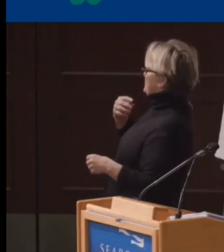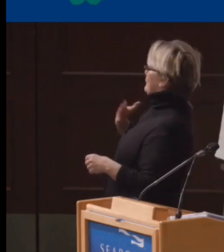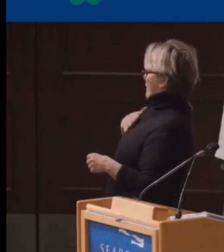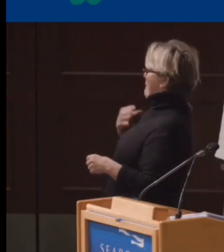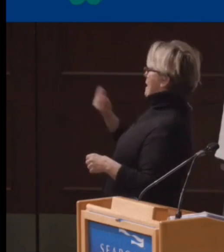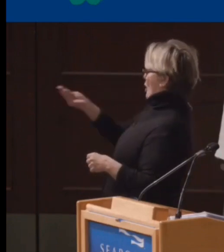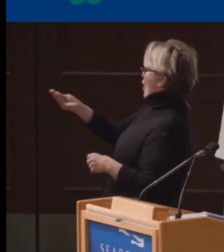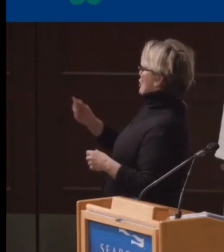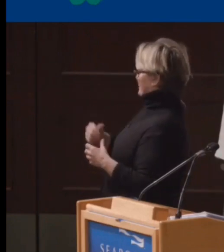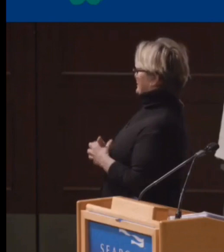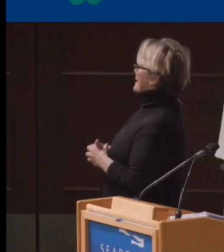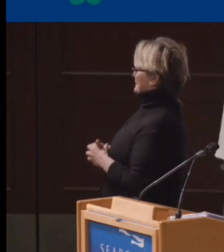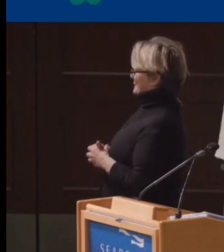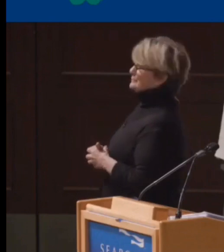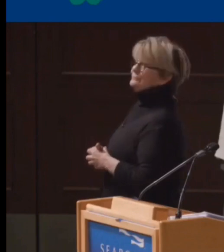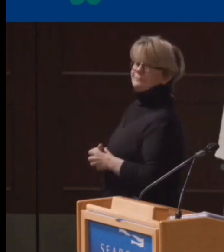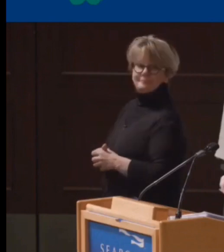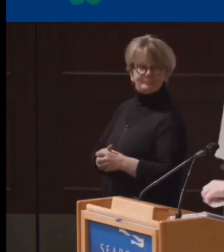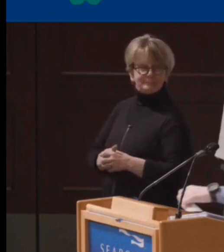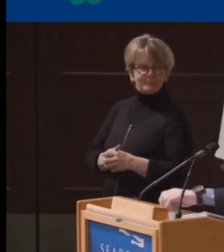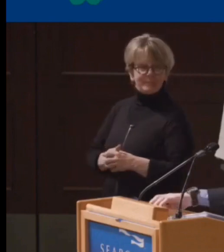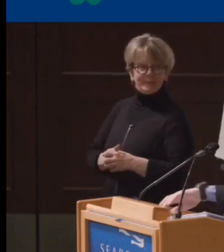one.